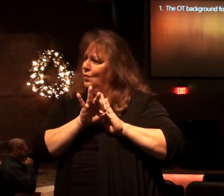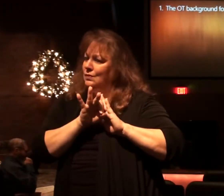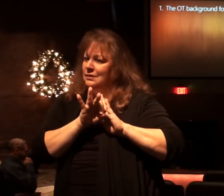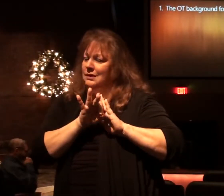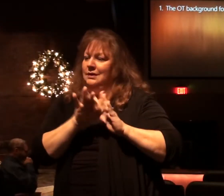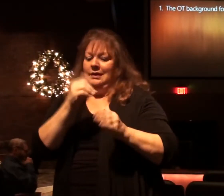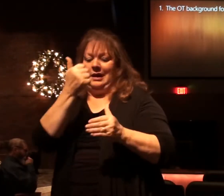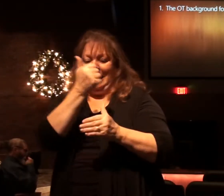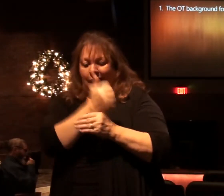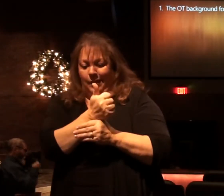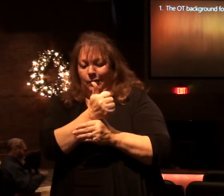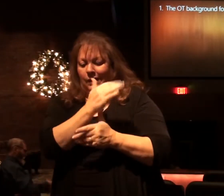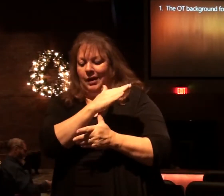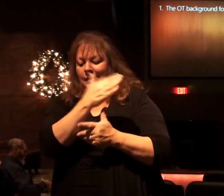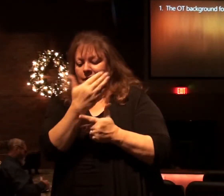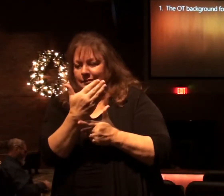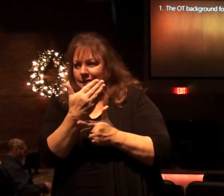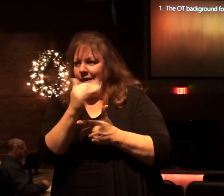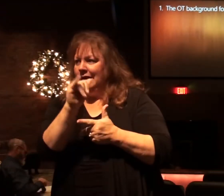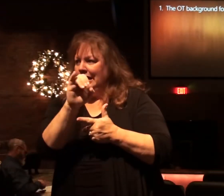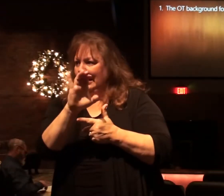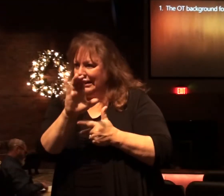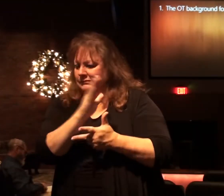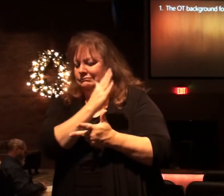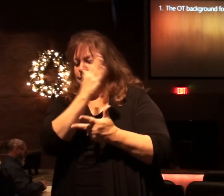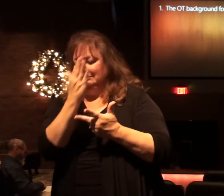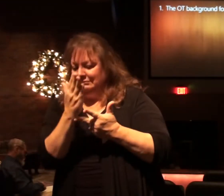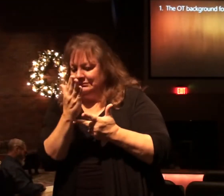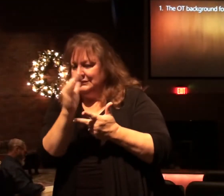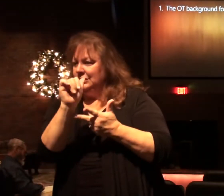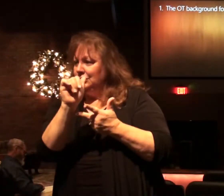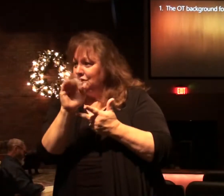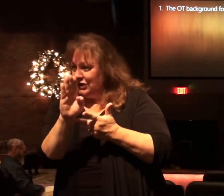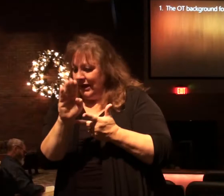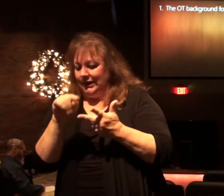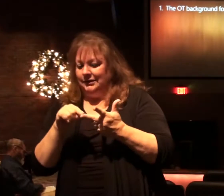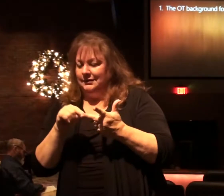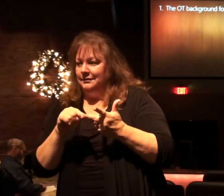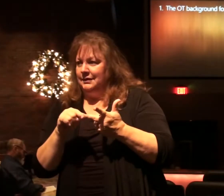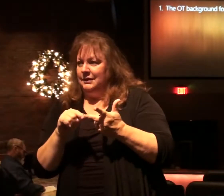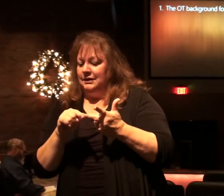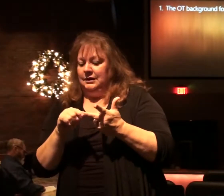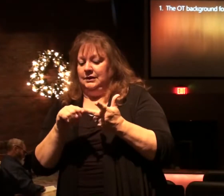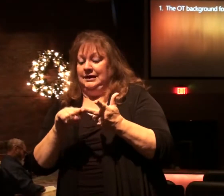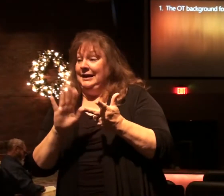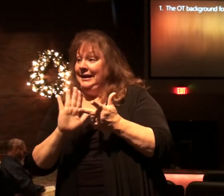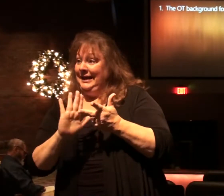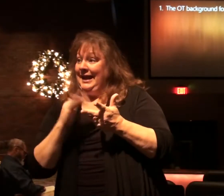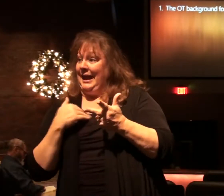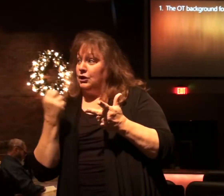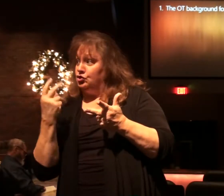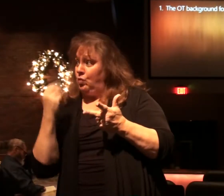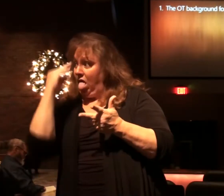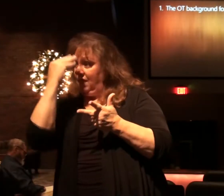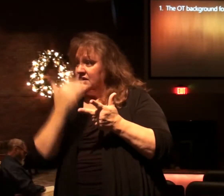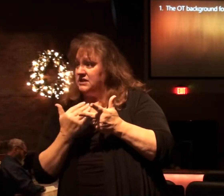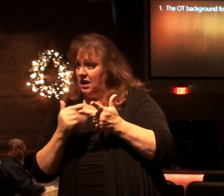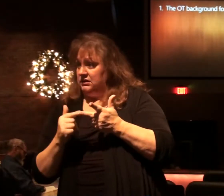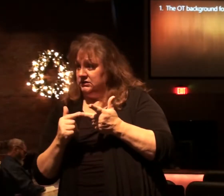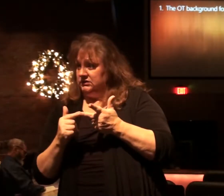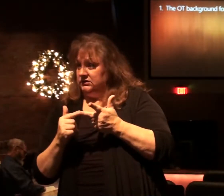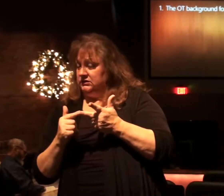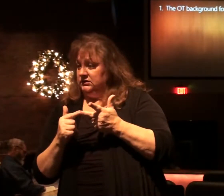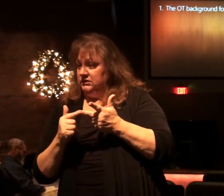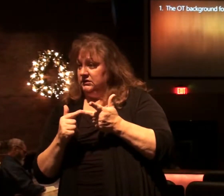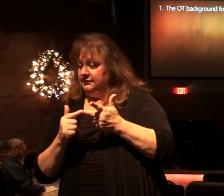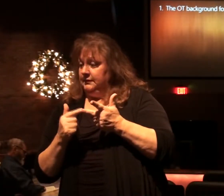from Abraham to Isaac to Jacob to the 12 sons of Jacob, comprise the